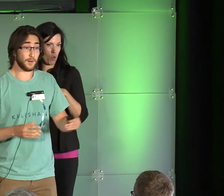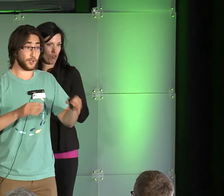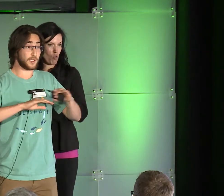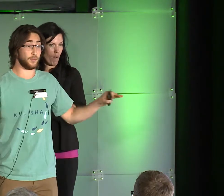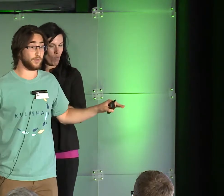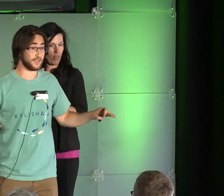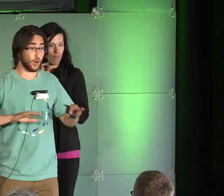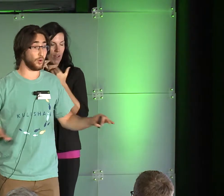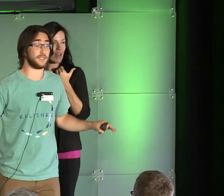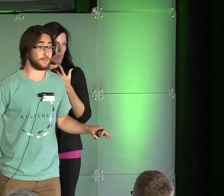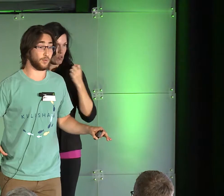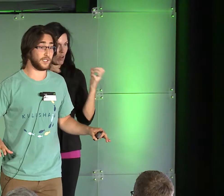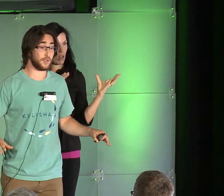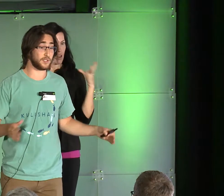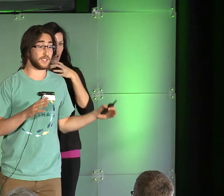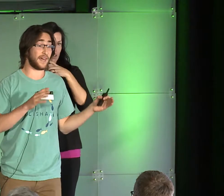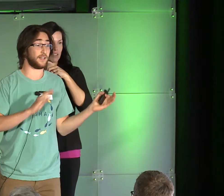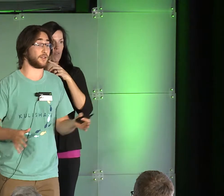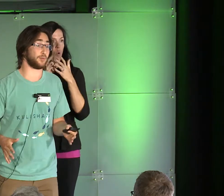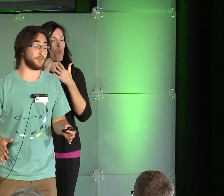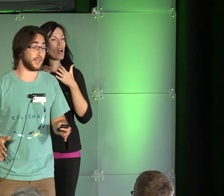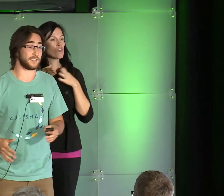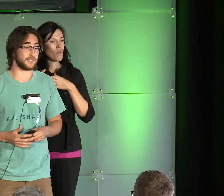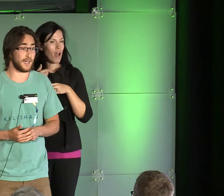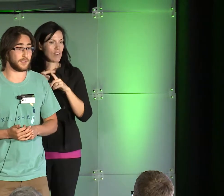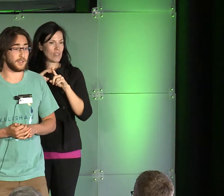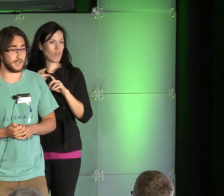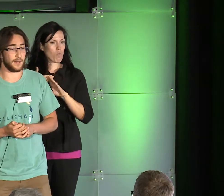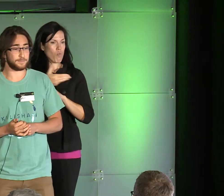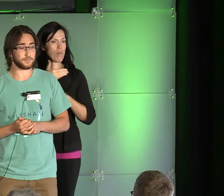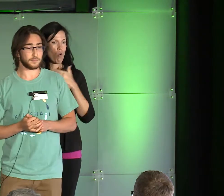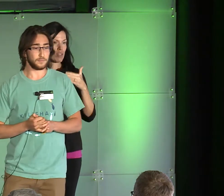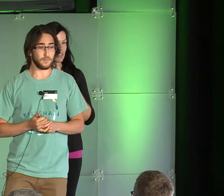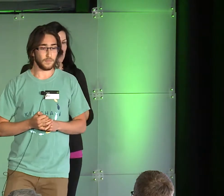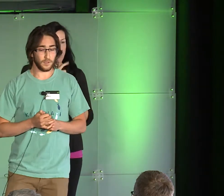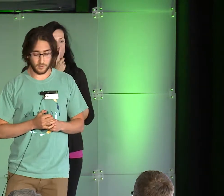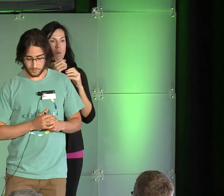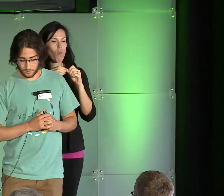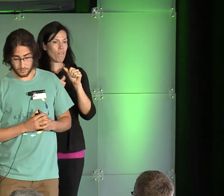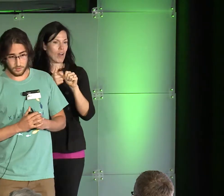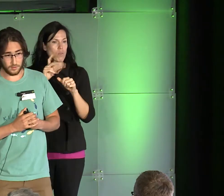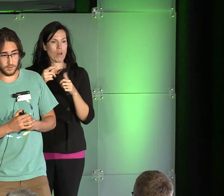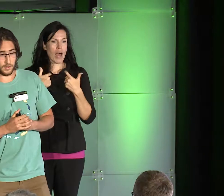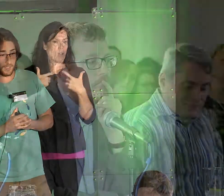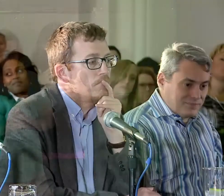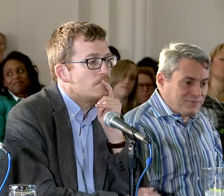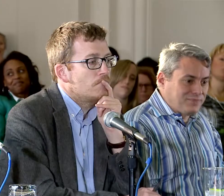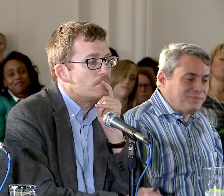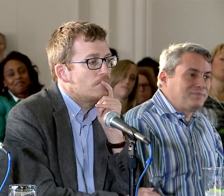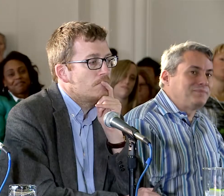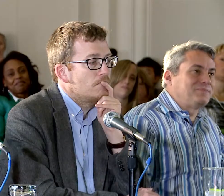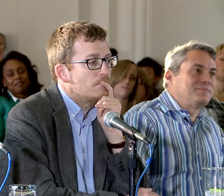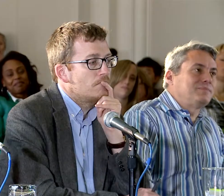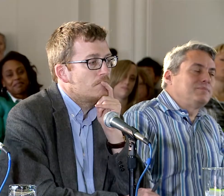now, but you can move into all these different waste streams and just add another pre-processing step. got it. Yeah. And one follow-up, and I don't want to hog the time for my Yeah, fellow of